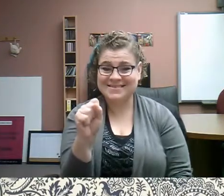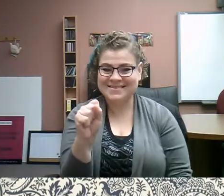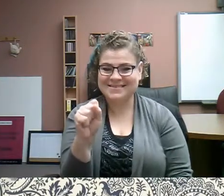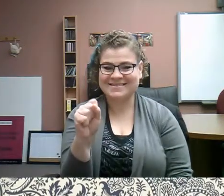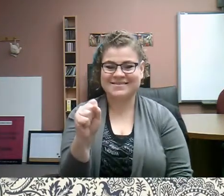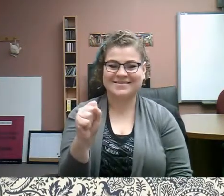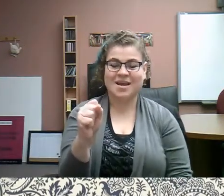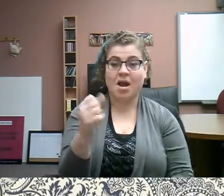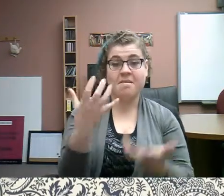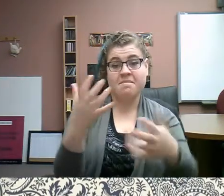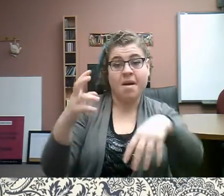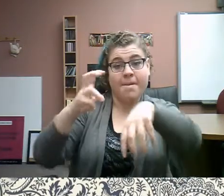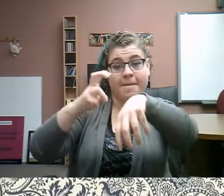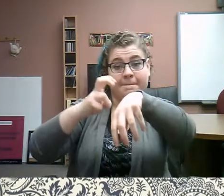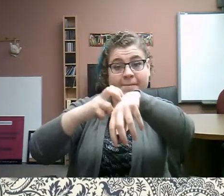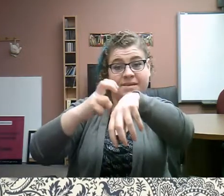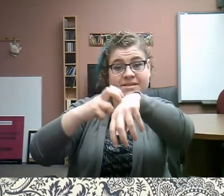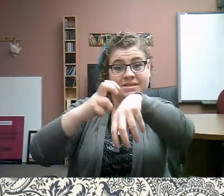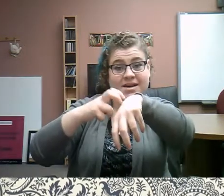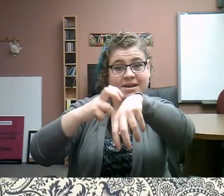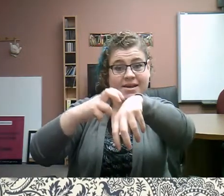for peas.